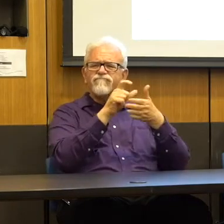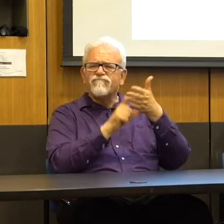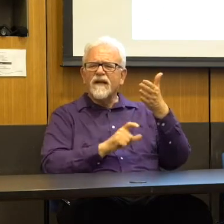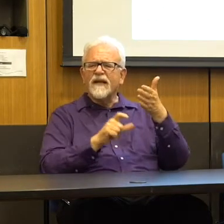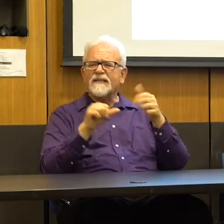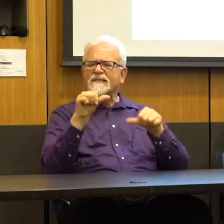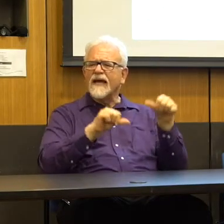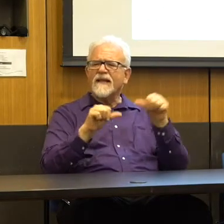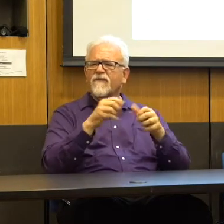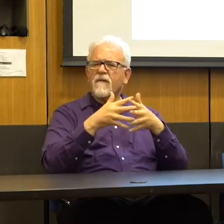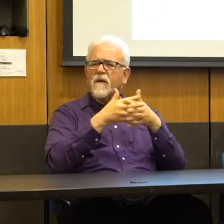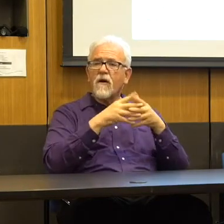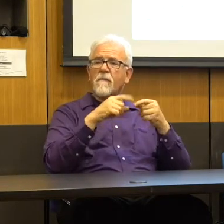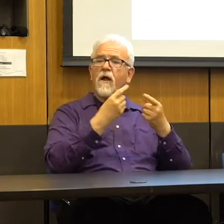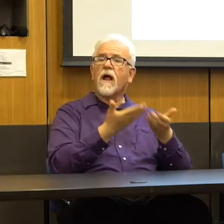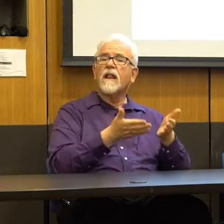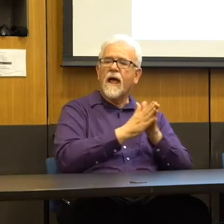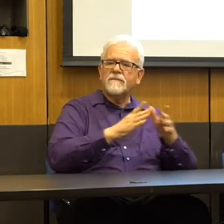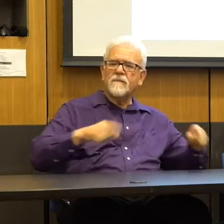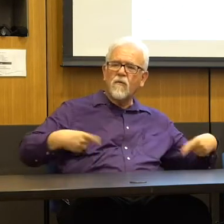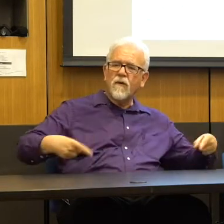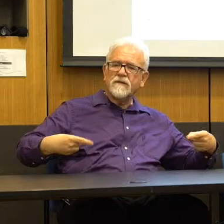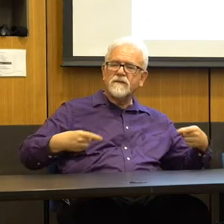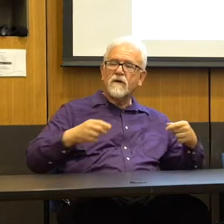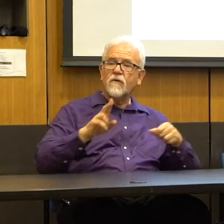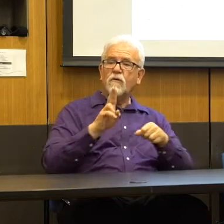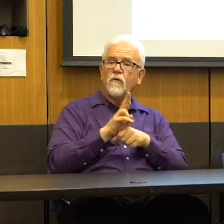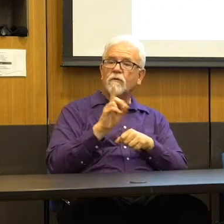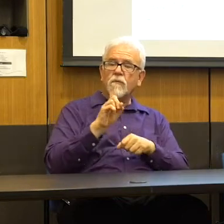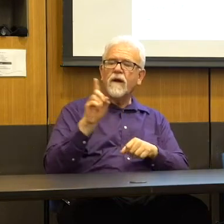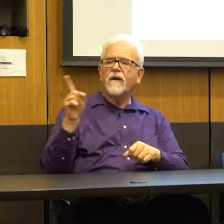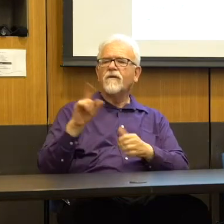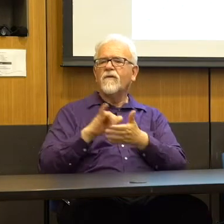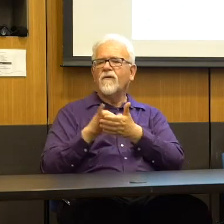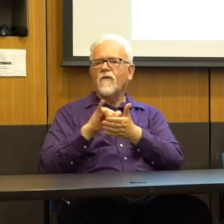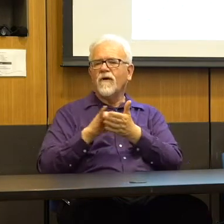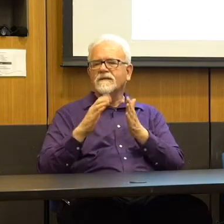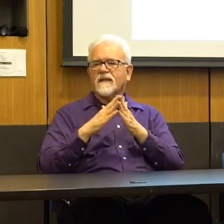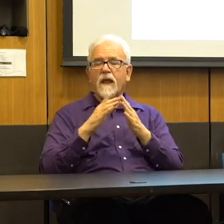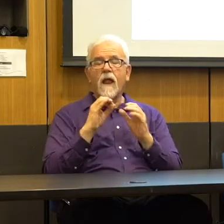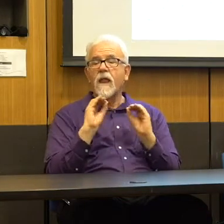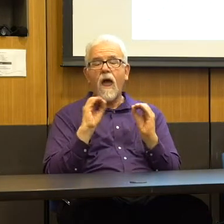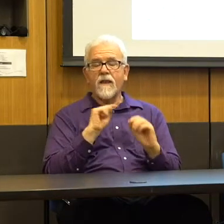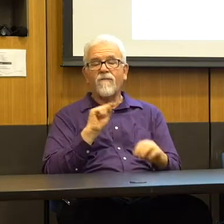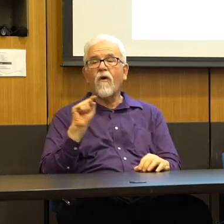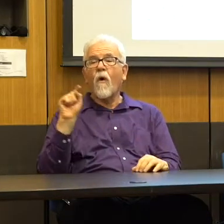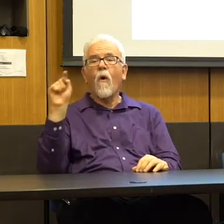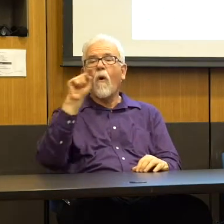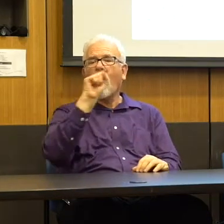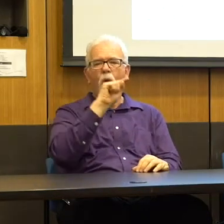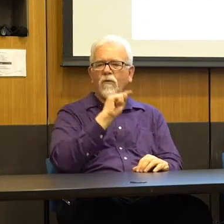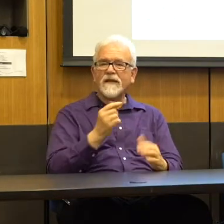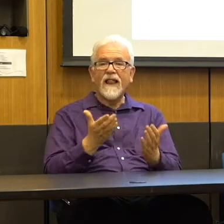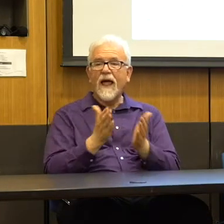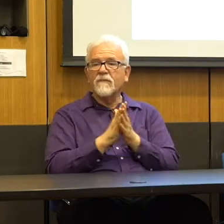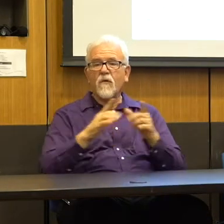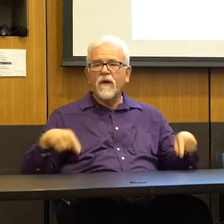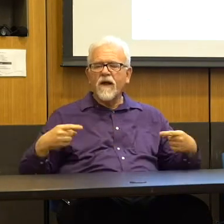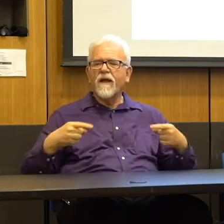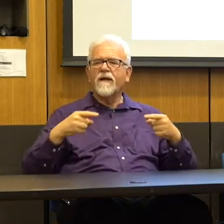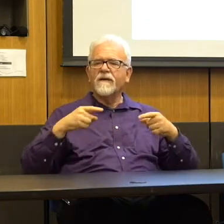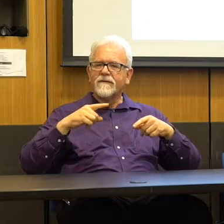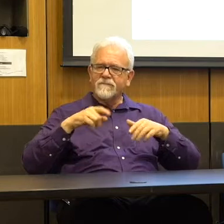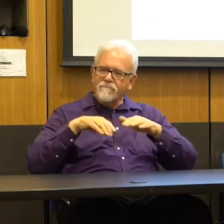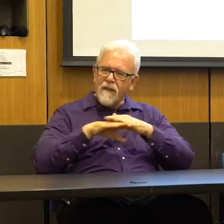American about a collapsible wheelchair that was being used in New York City. None of those collapsible wheelchairs, though, ever made it to